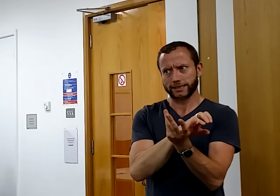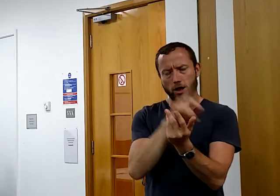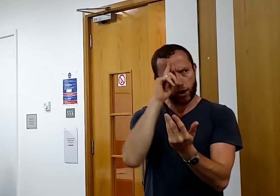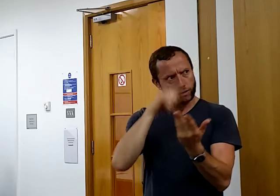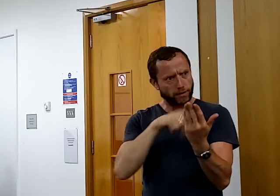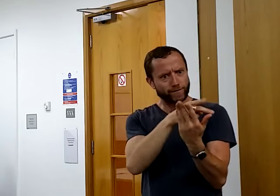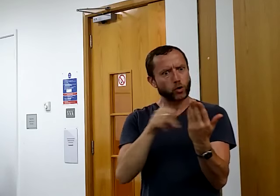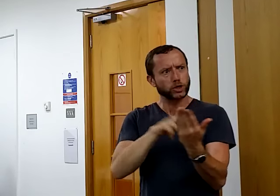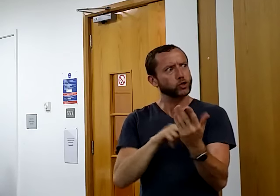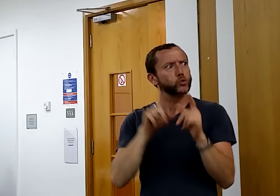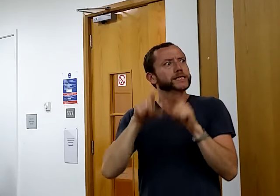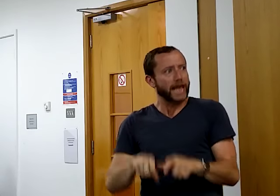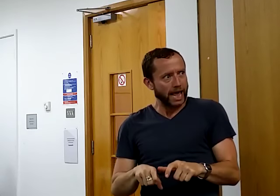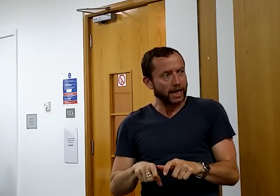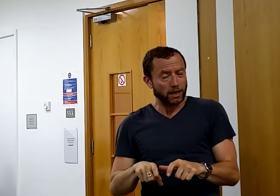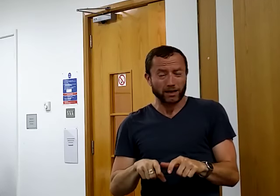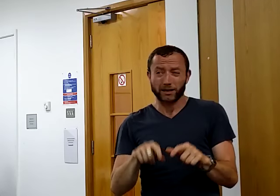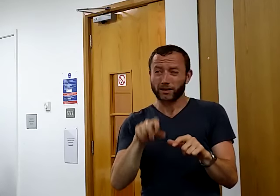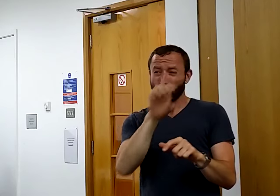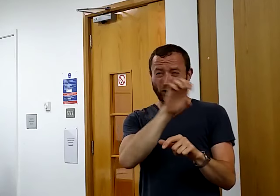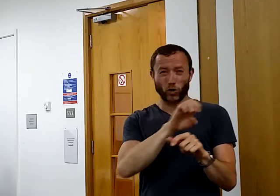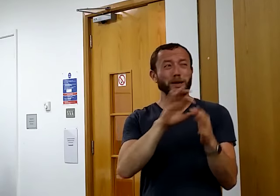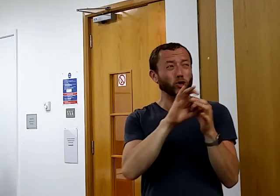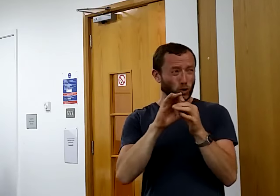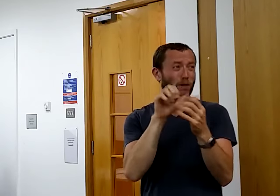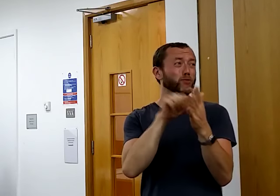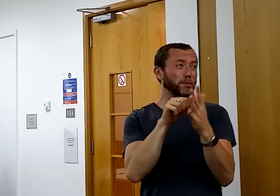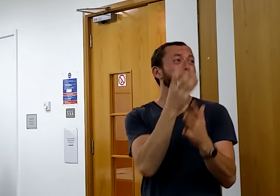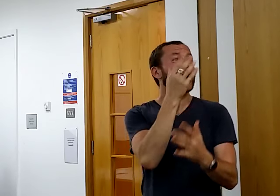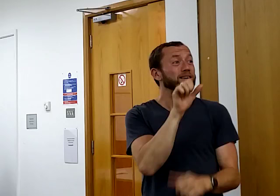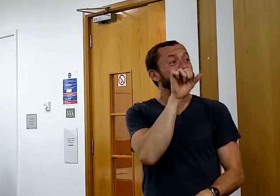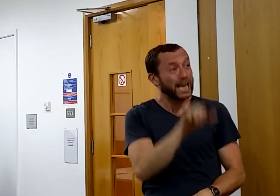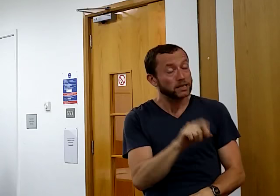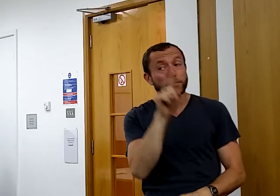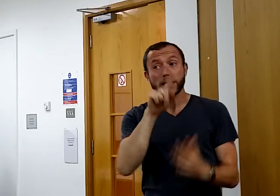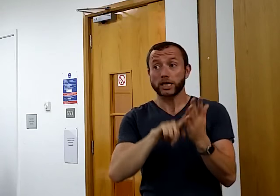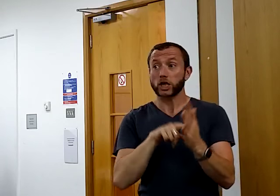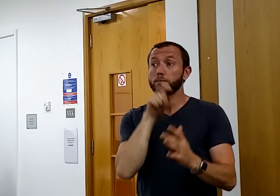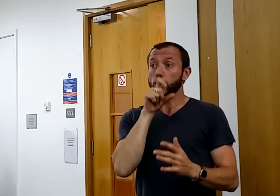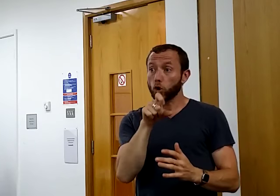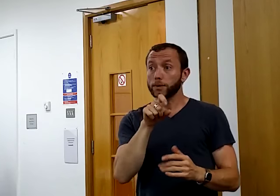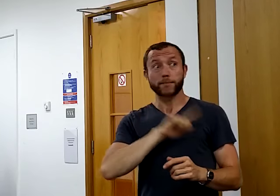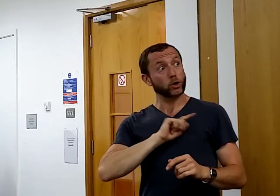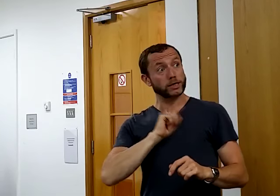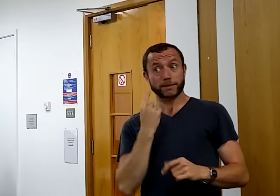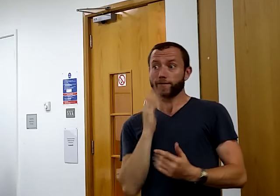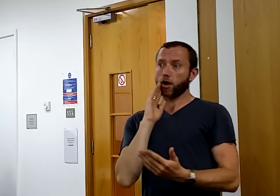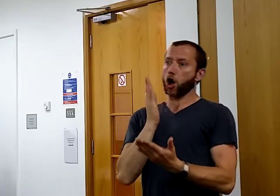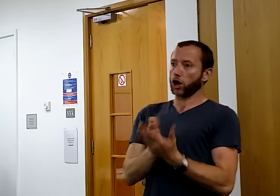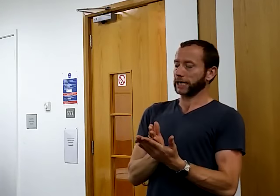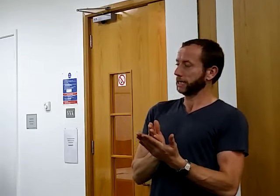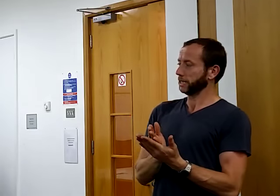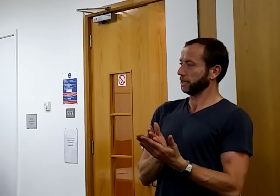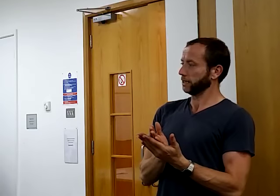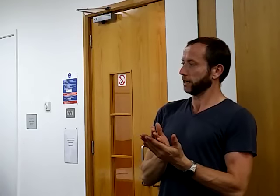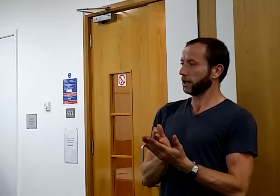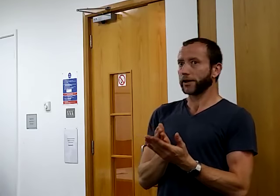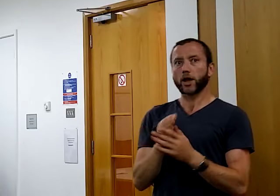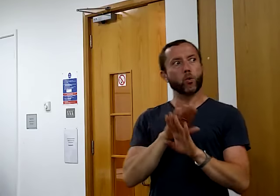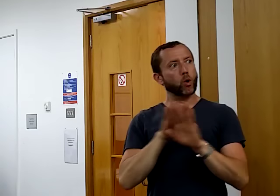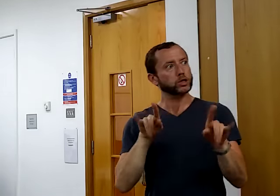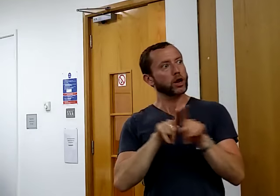there are things wrong with the European Union. And so Jeremy, because he is an honest person, wasn't